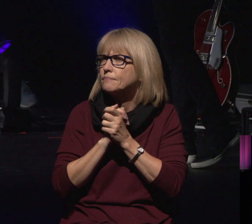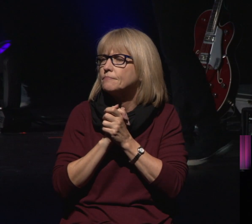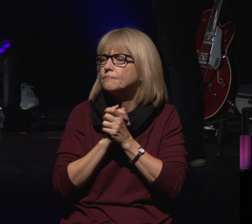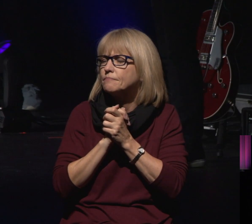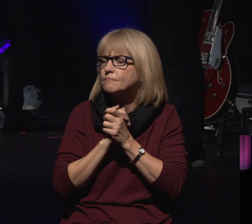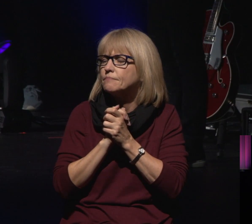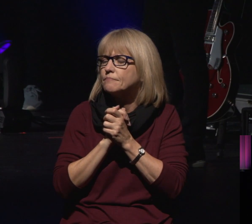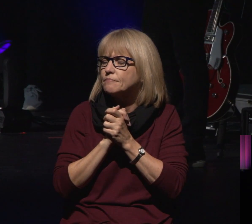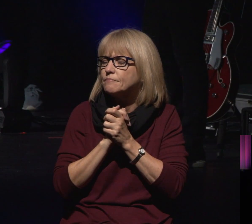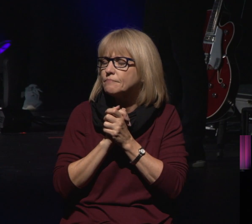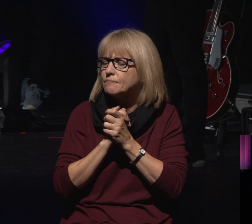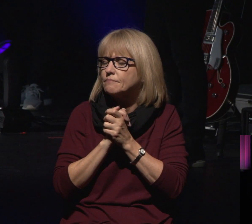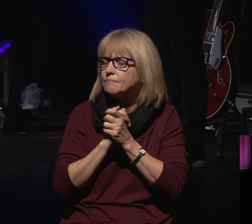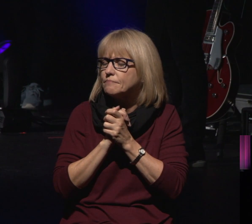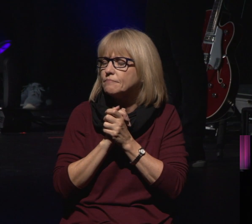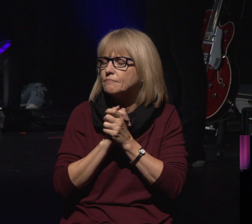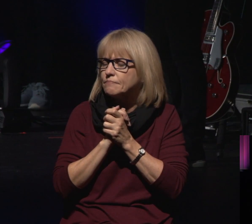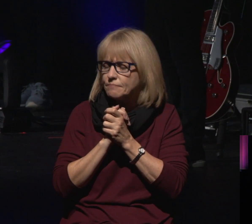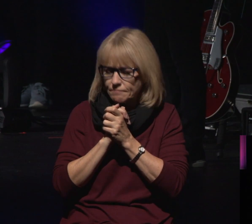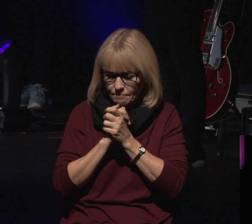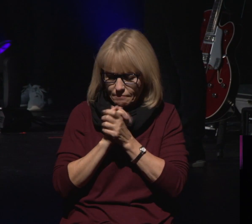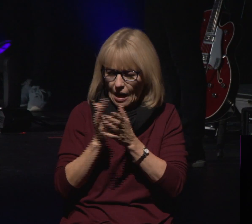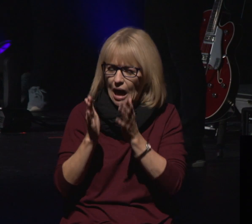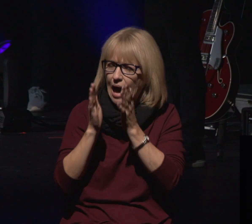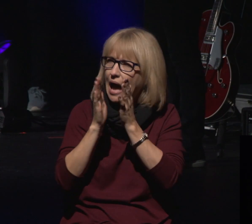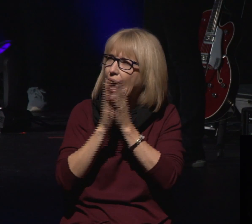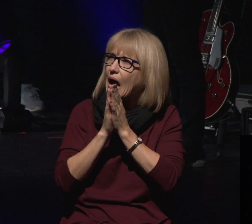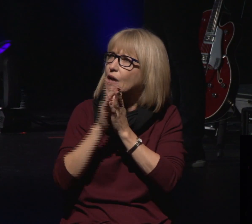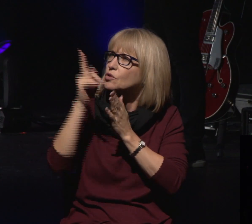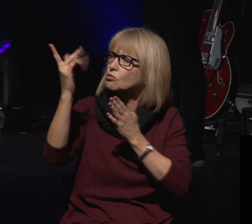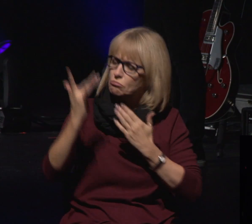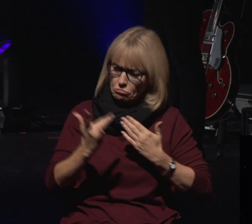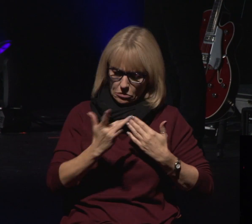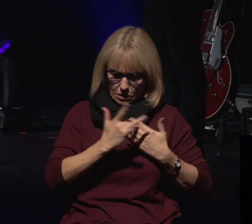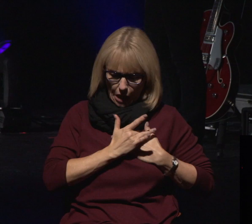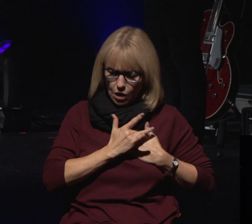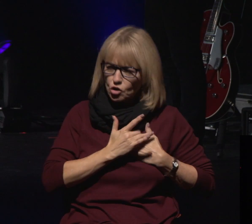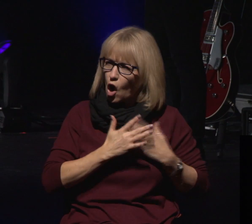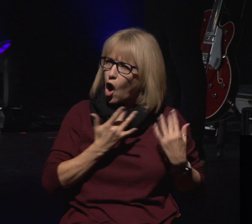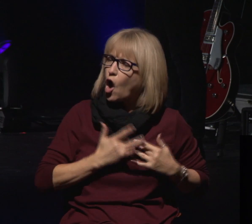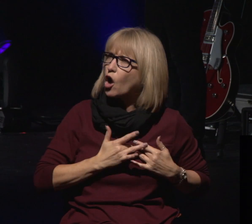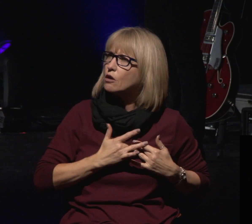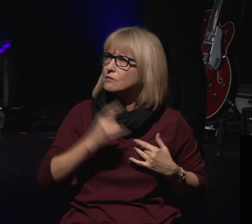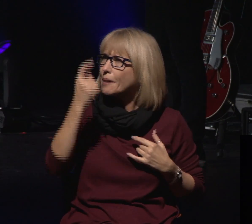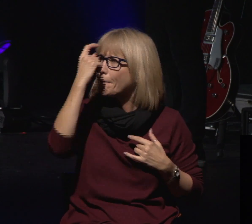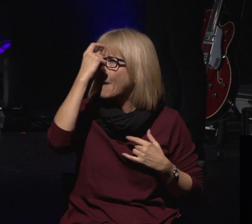So we're asking you, God, to move in our hearts, in our minds.